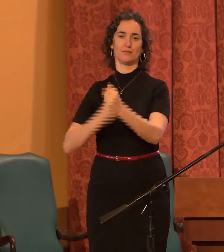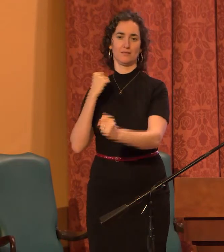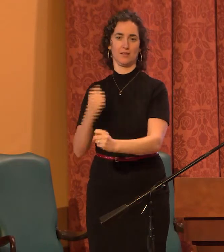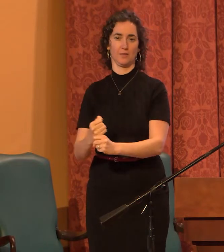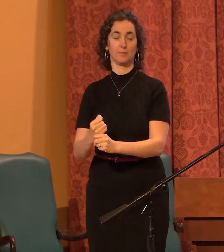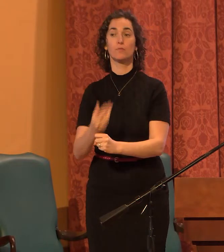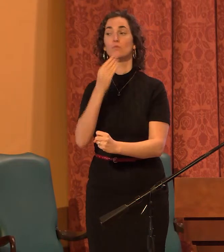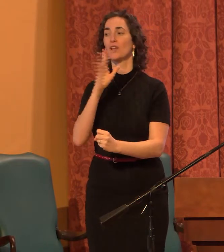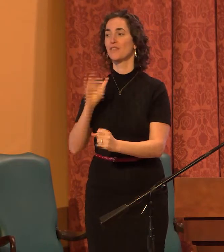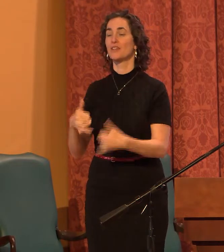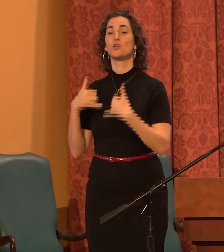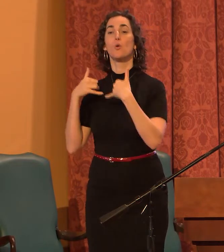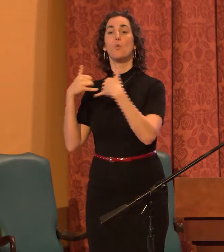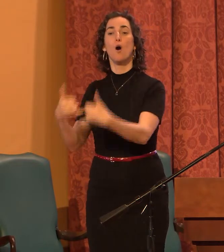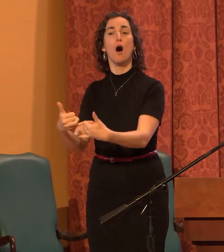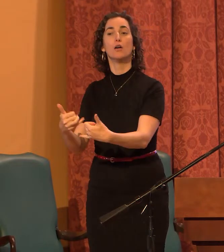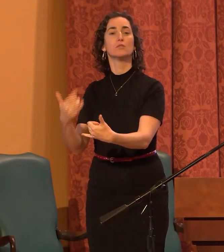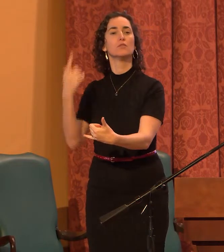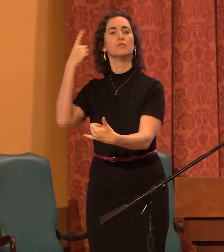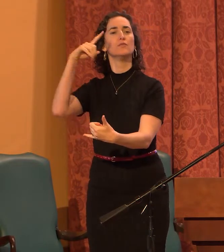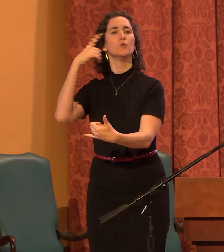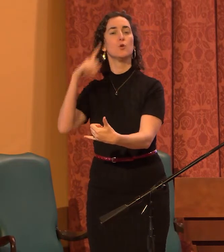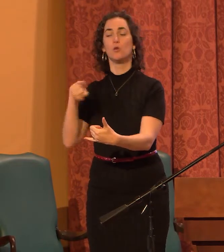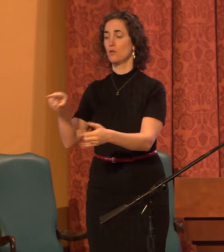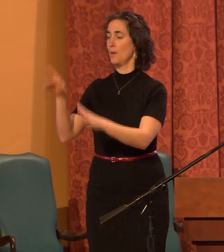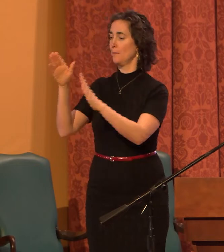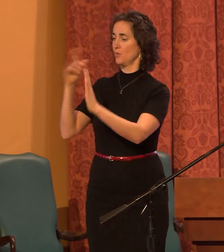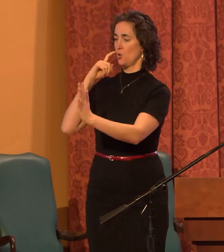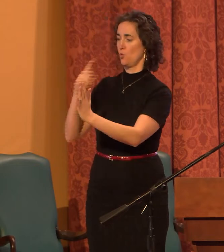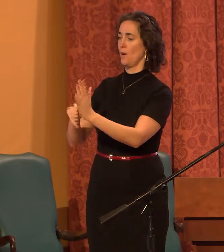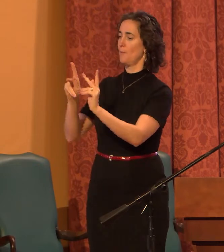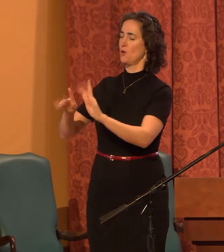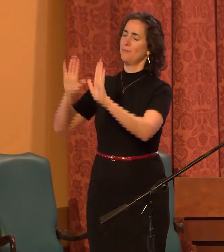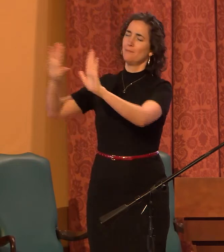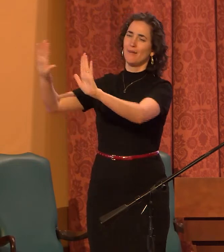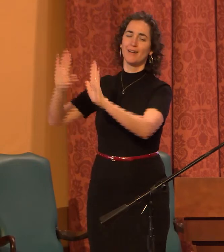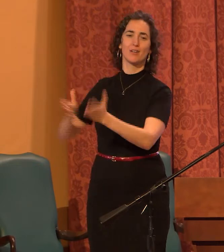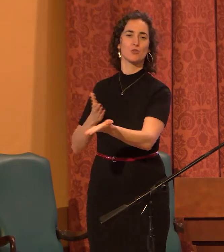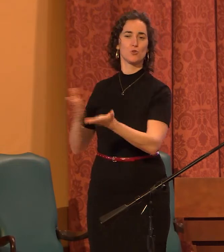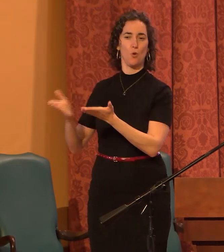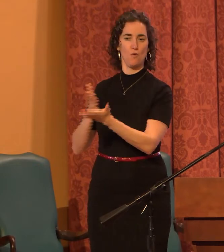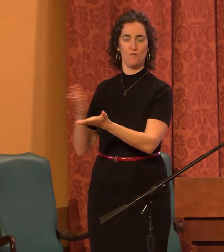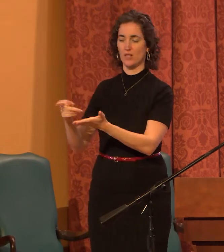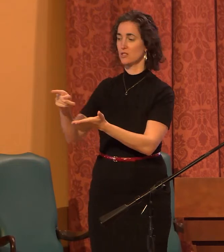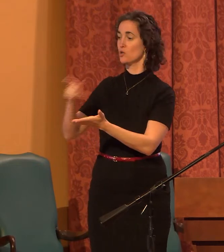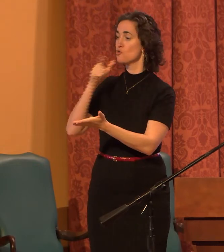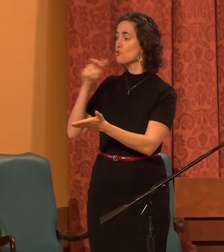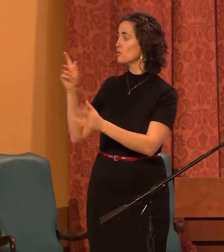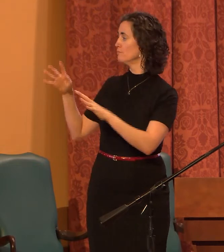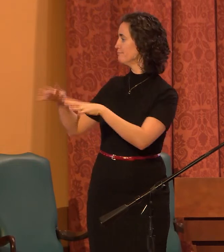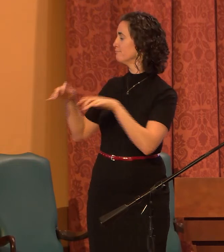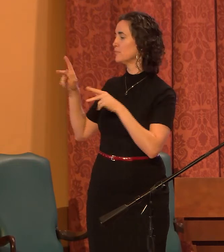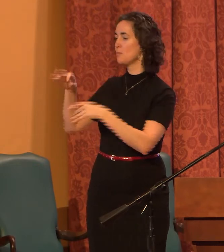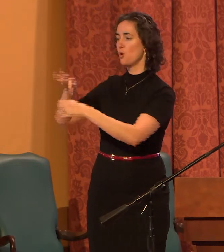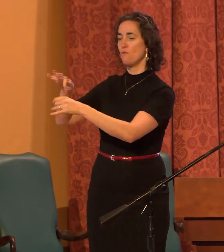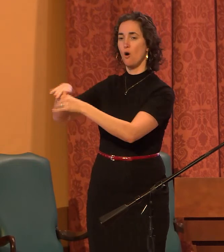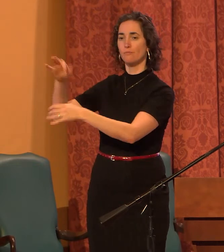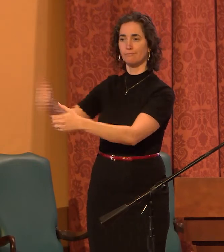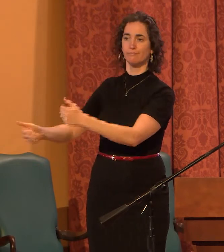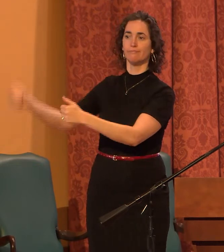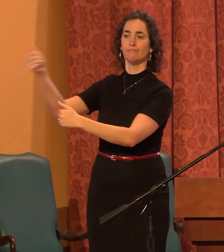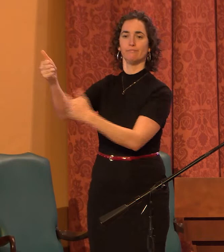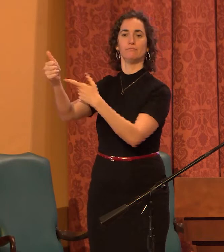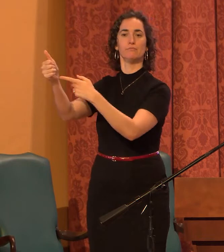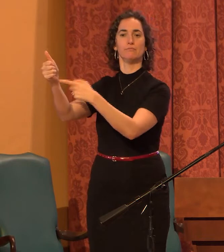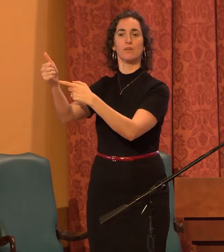This award is given in recognition of extraordinary service by an elected official that has